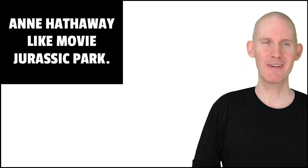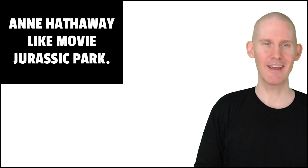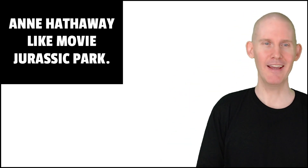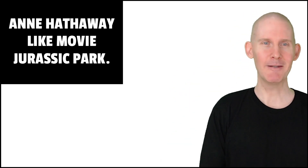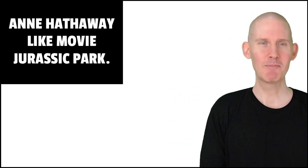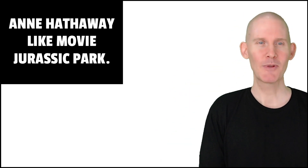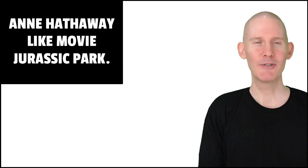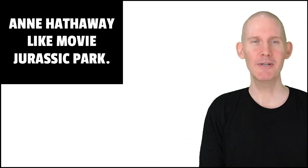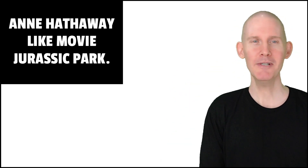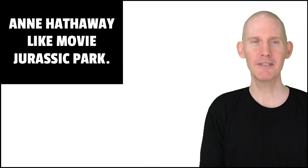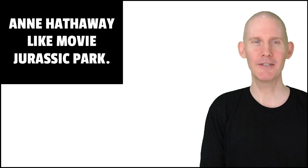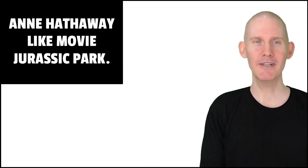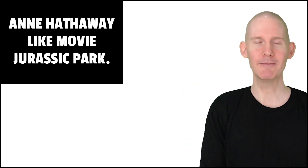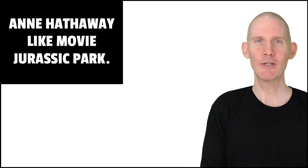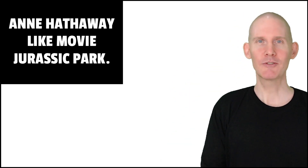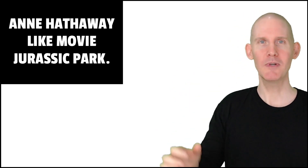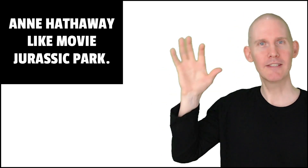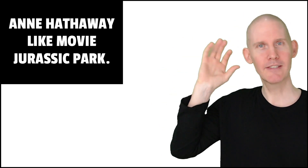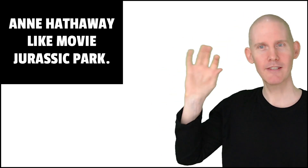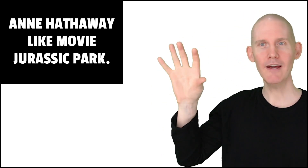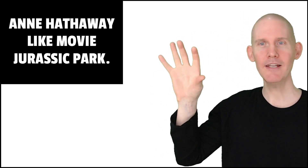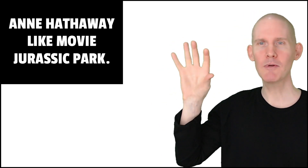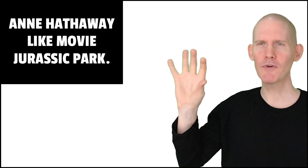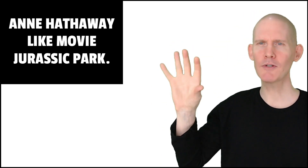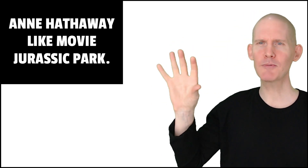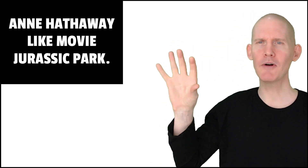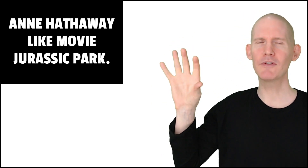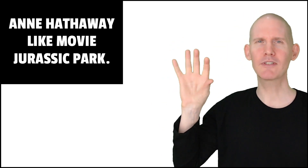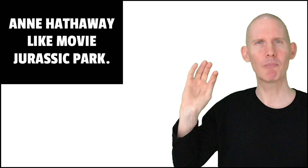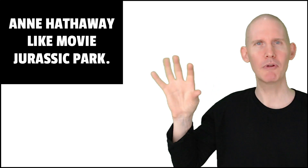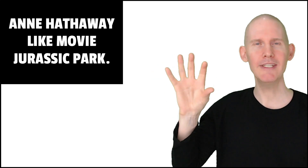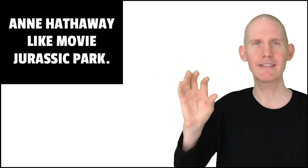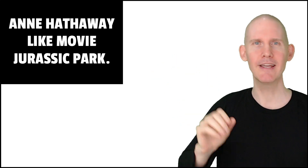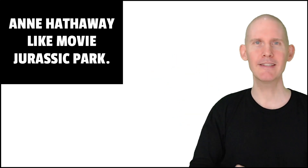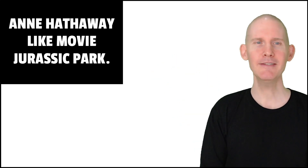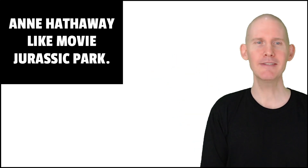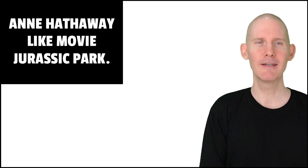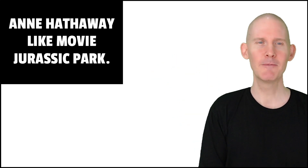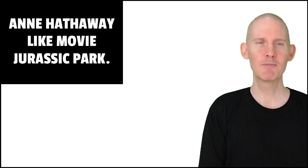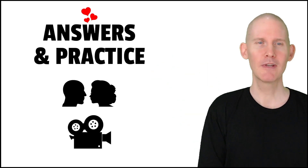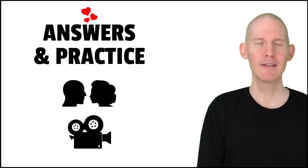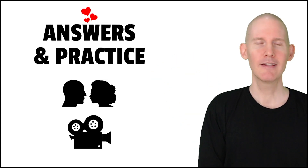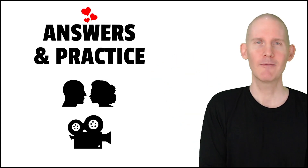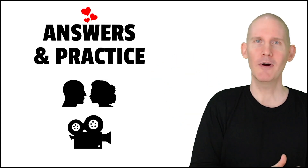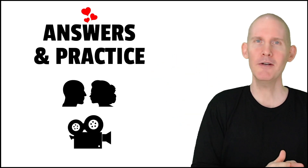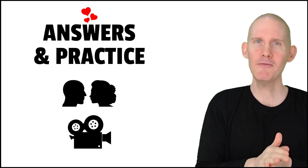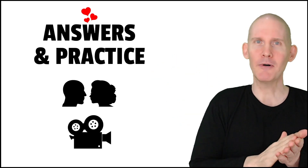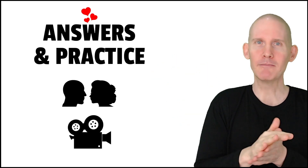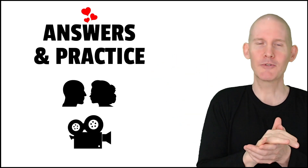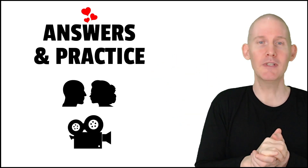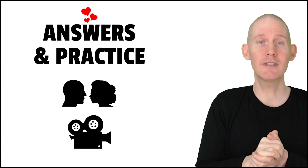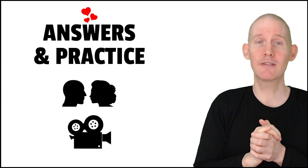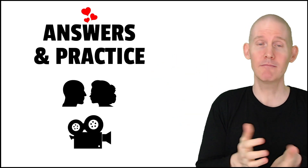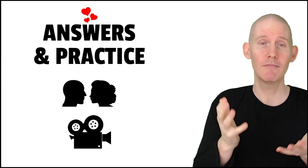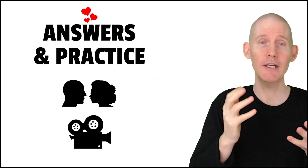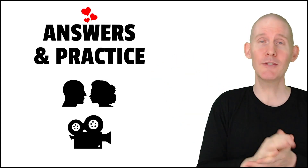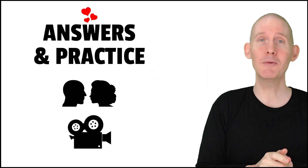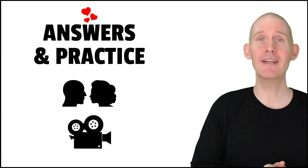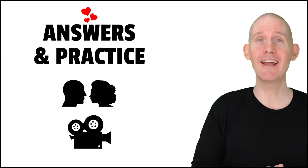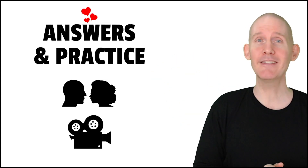Okay, good. So we fingerspelled this complete sentence. Wonderful. So in this lesson we did answers,